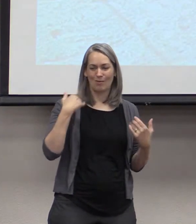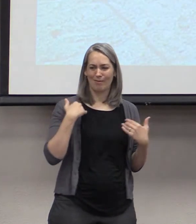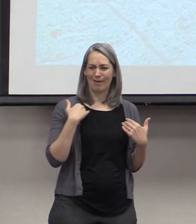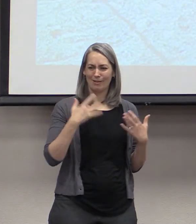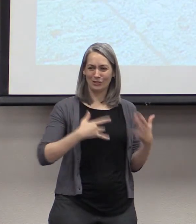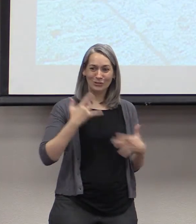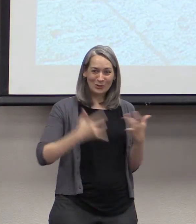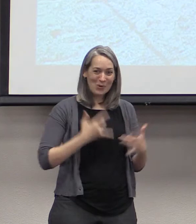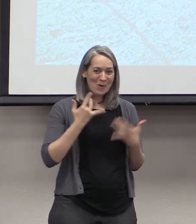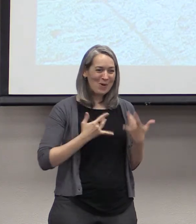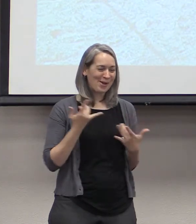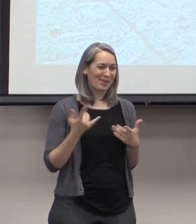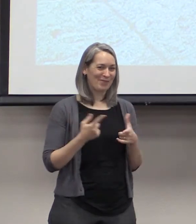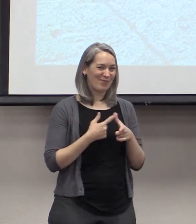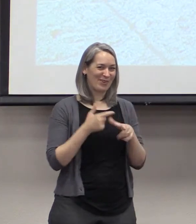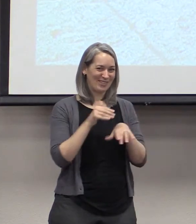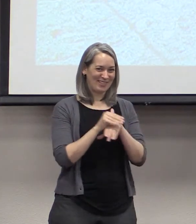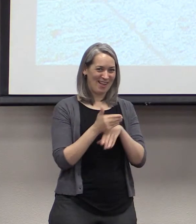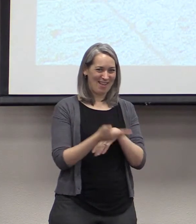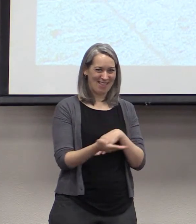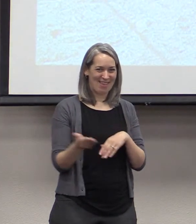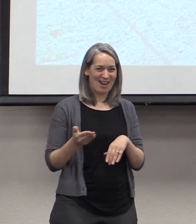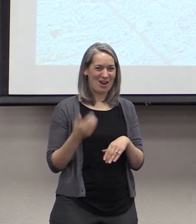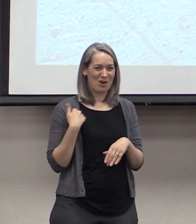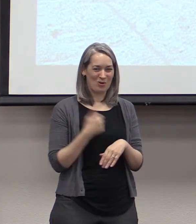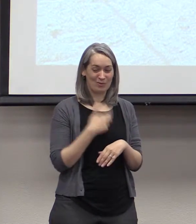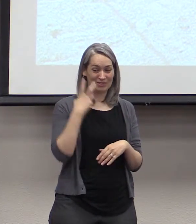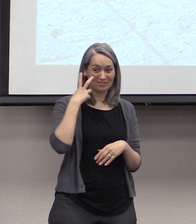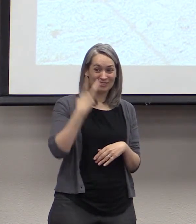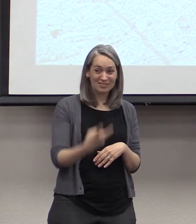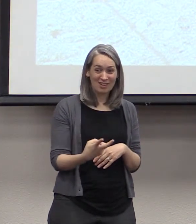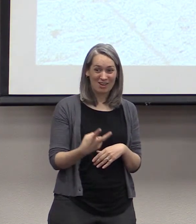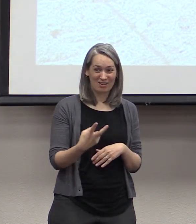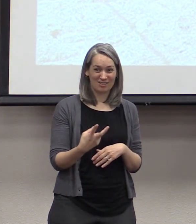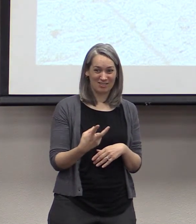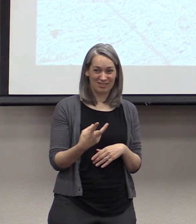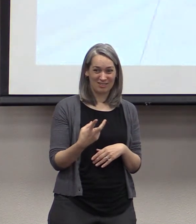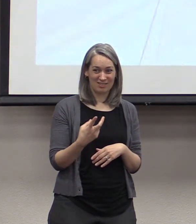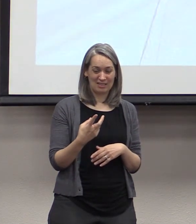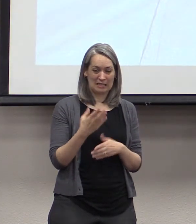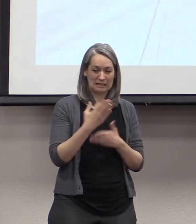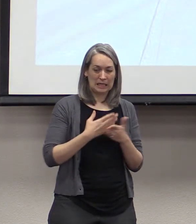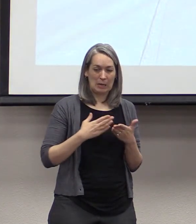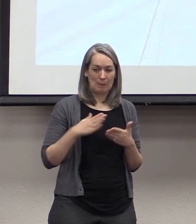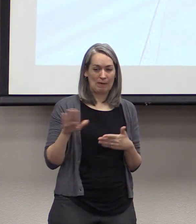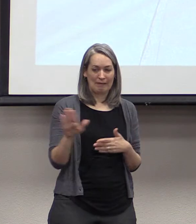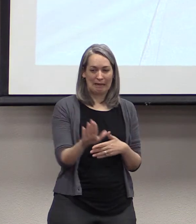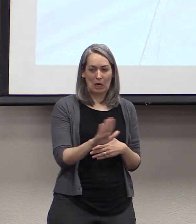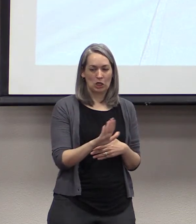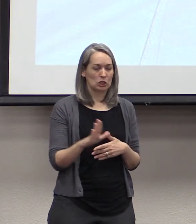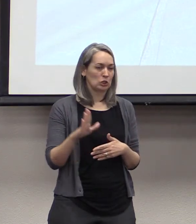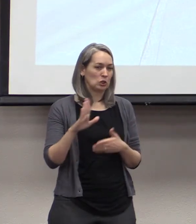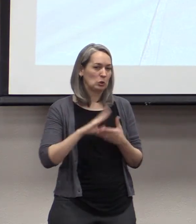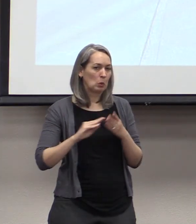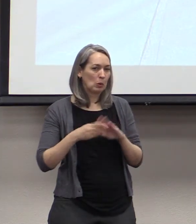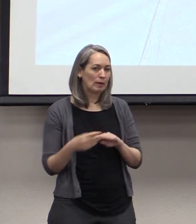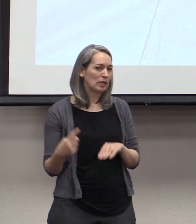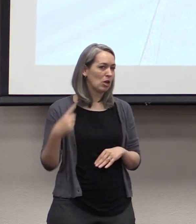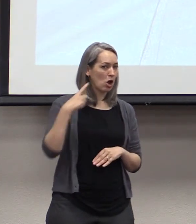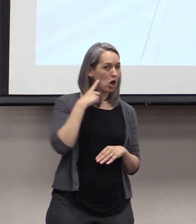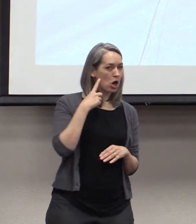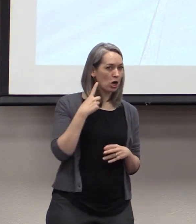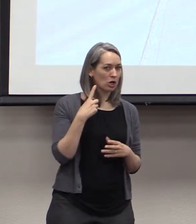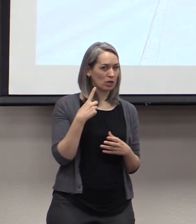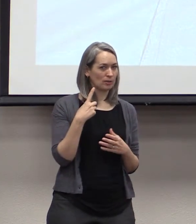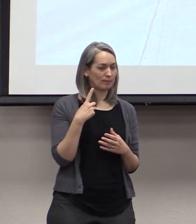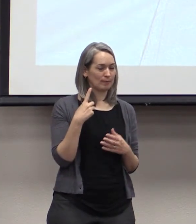they had. That first night we were there, we got to see what they had been through, some of their stories, and then to hold